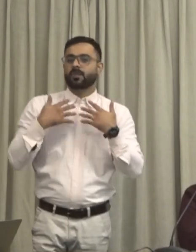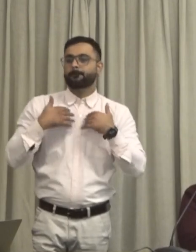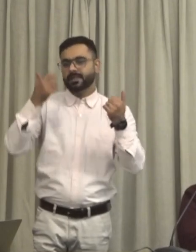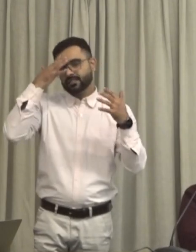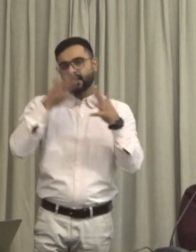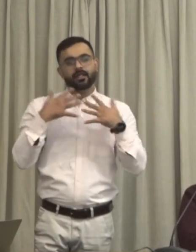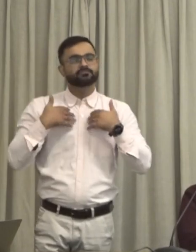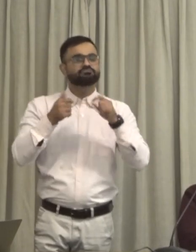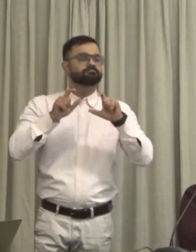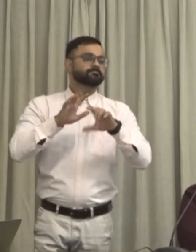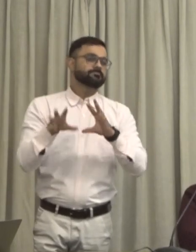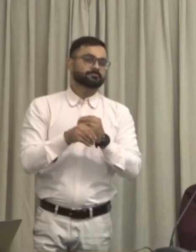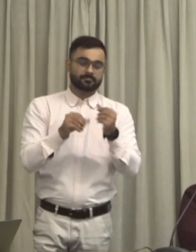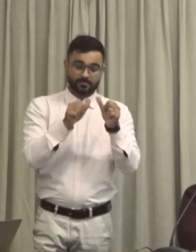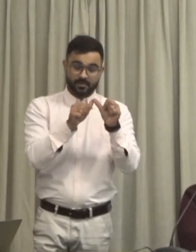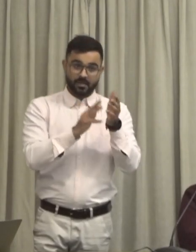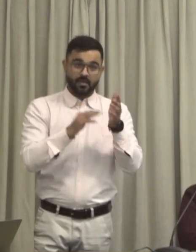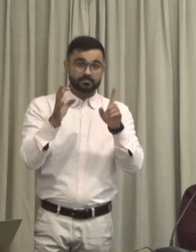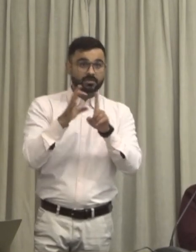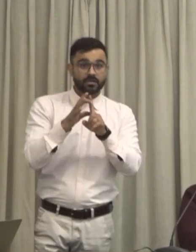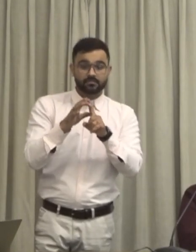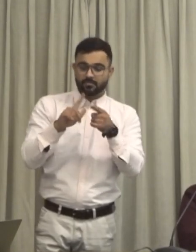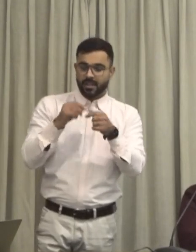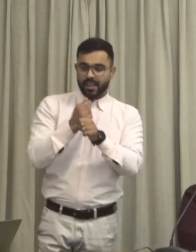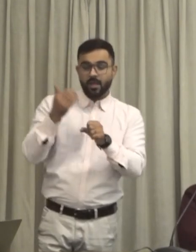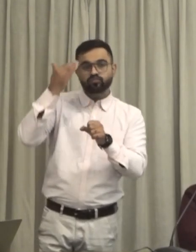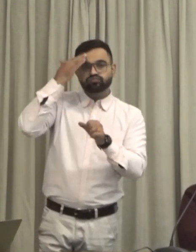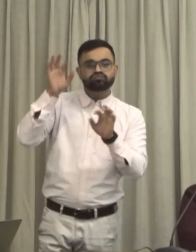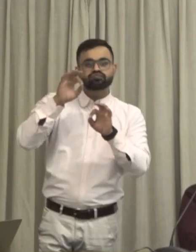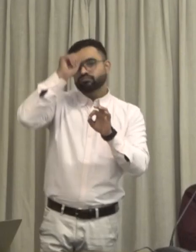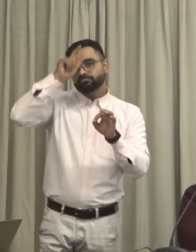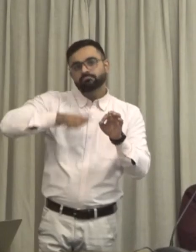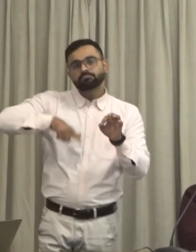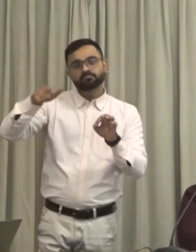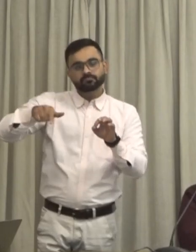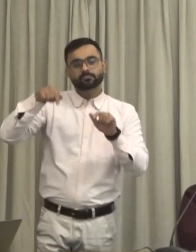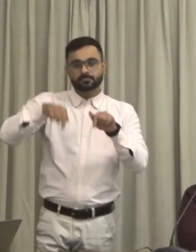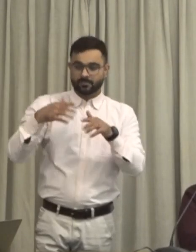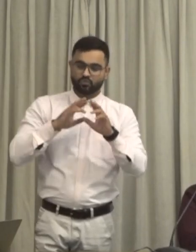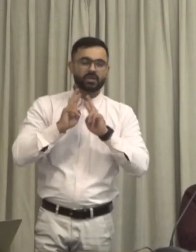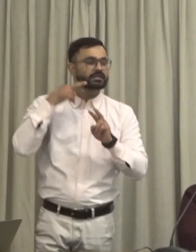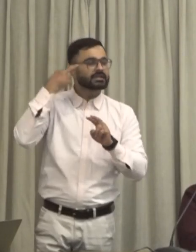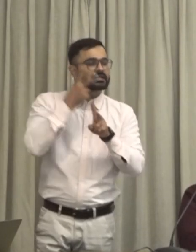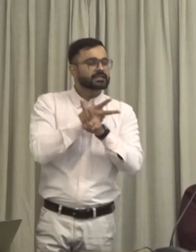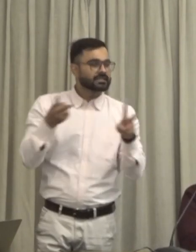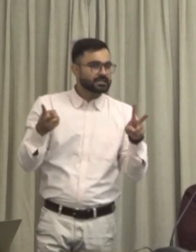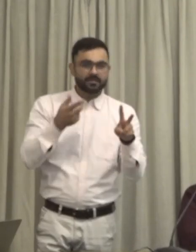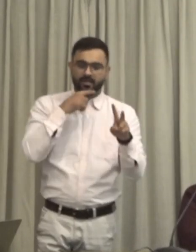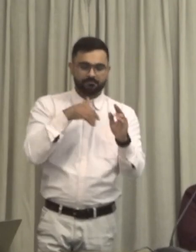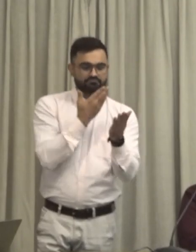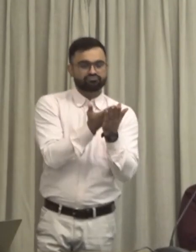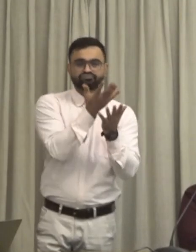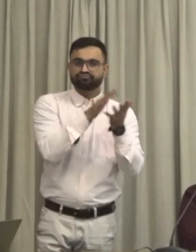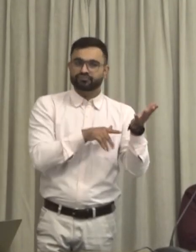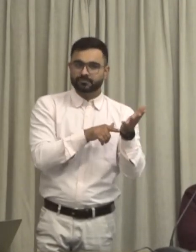care. Now, AMDs didn't have legal recognition in India at the time at which Common Cause filed this petition. In